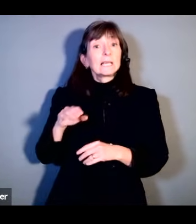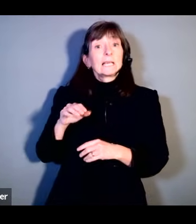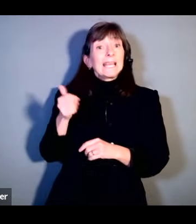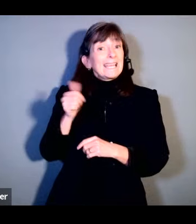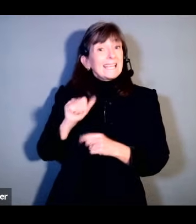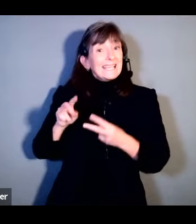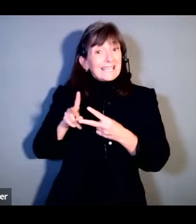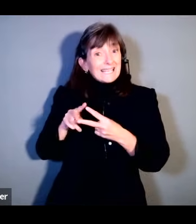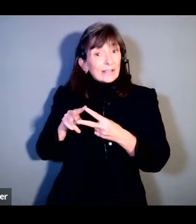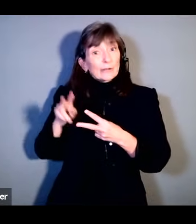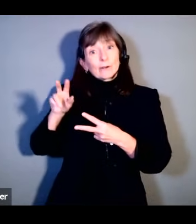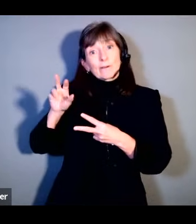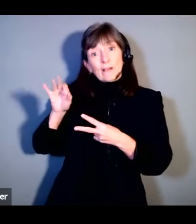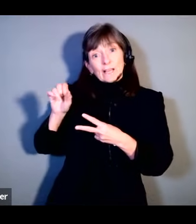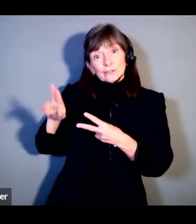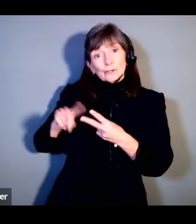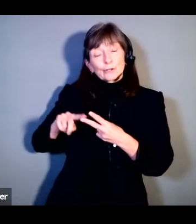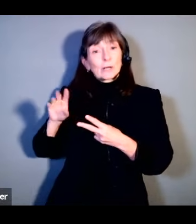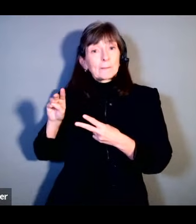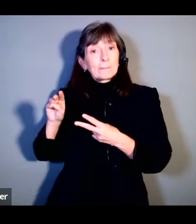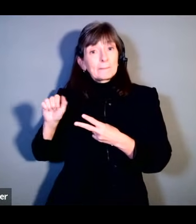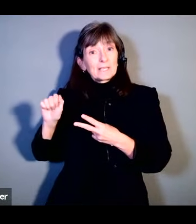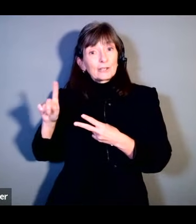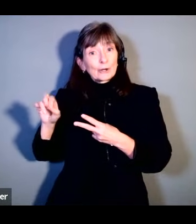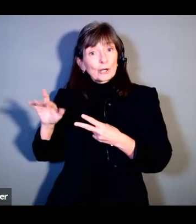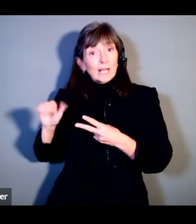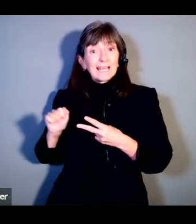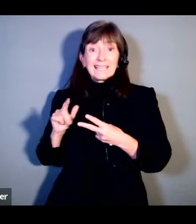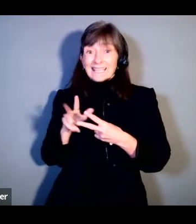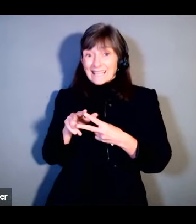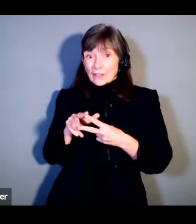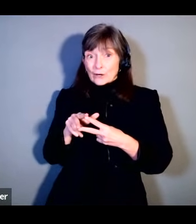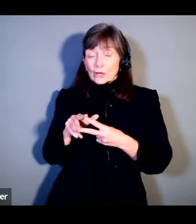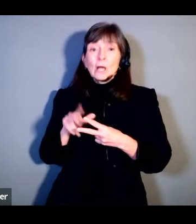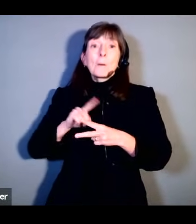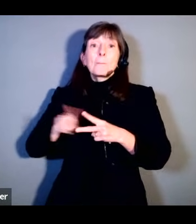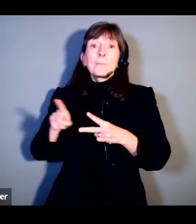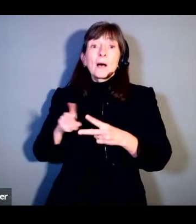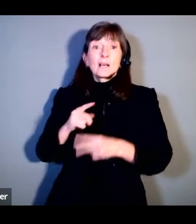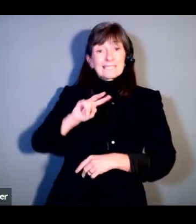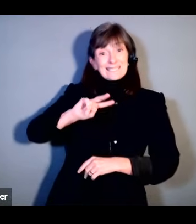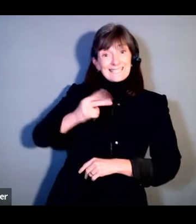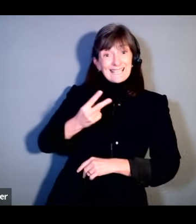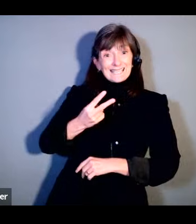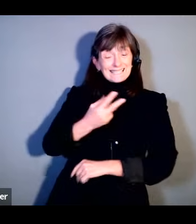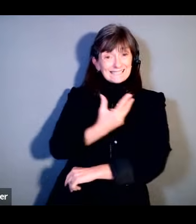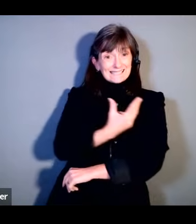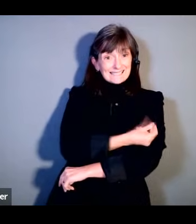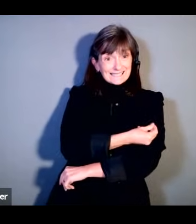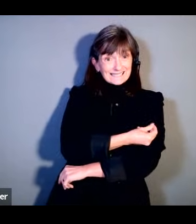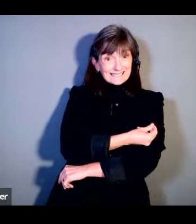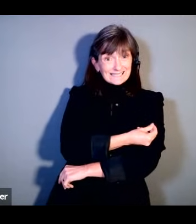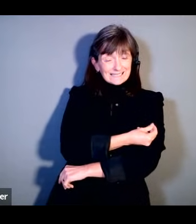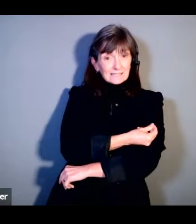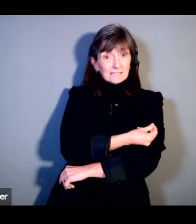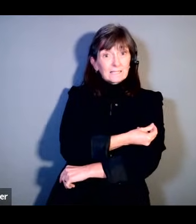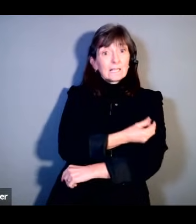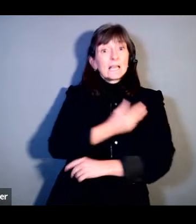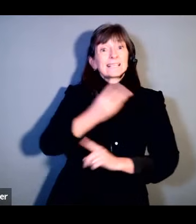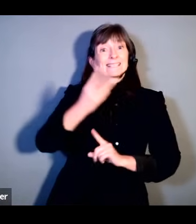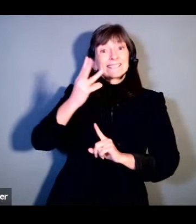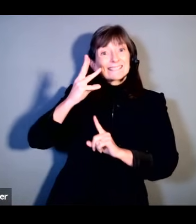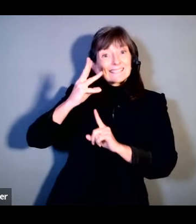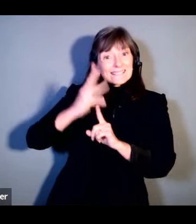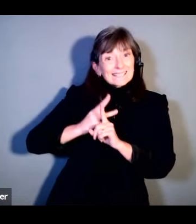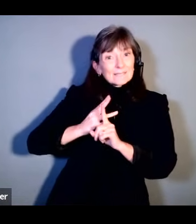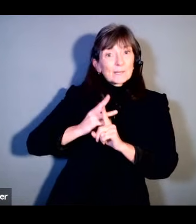vaccine should be offered to these individuals, but at least 6 months after completion of what we call a primary series, which is for most